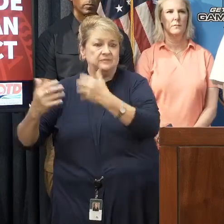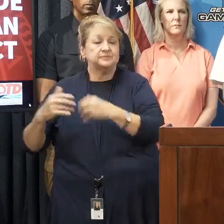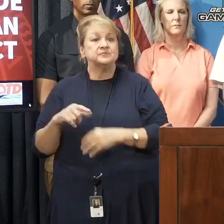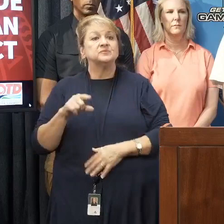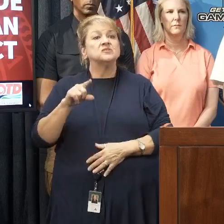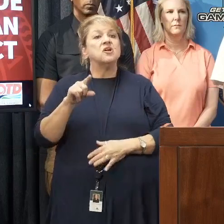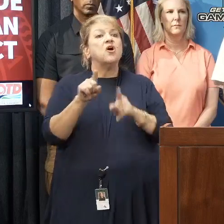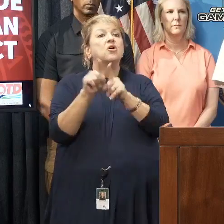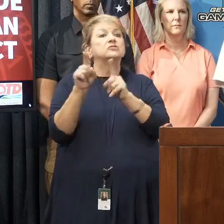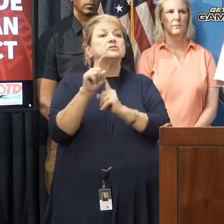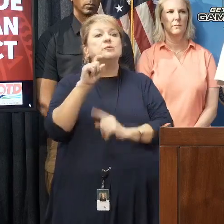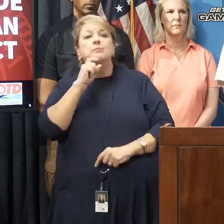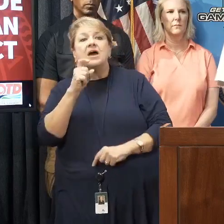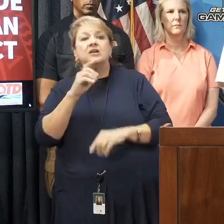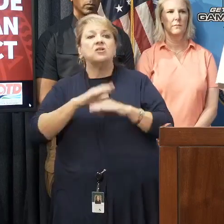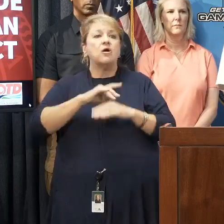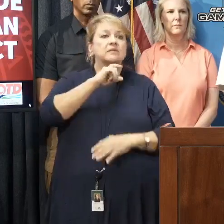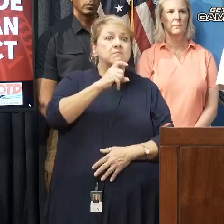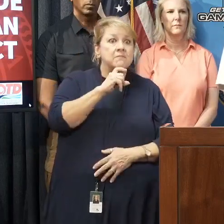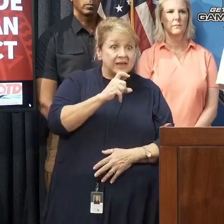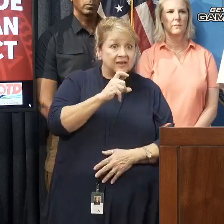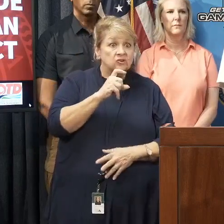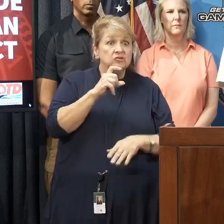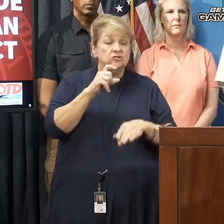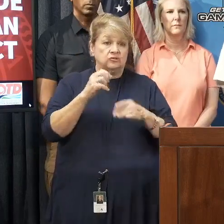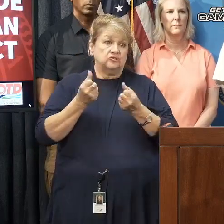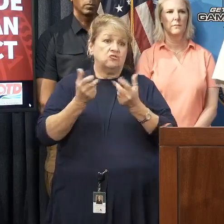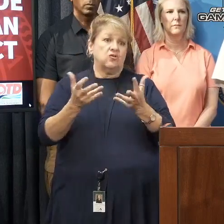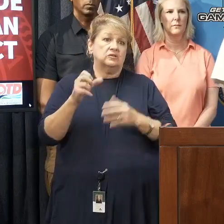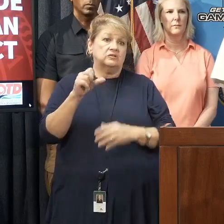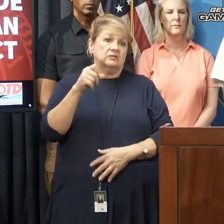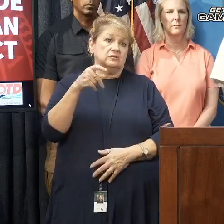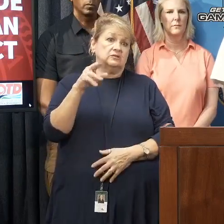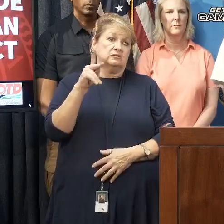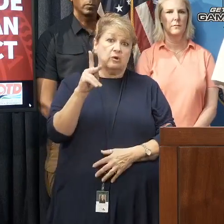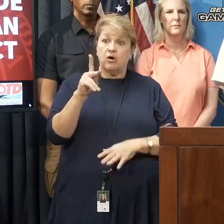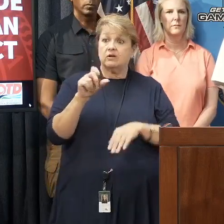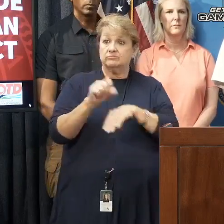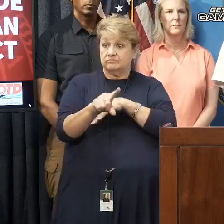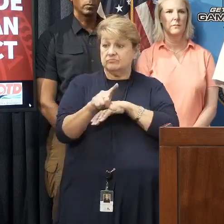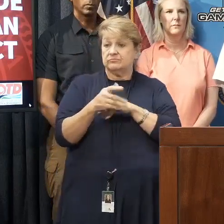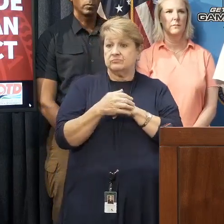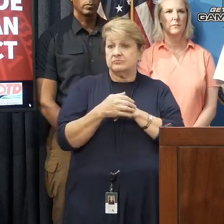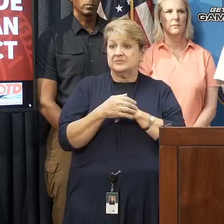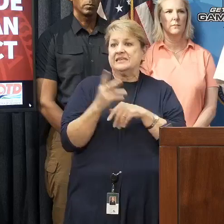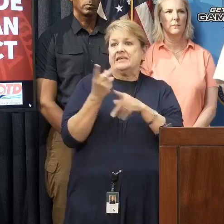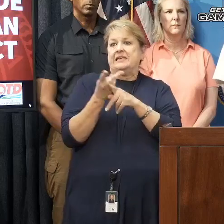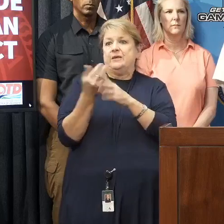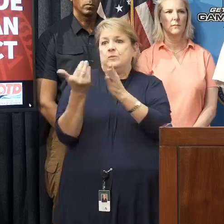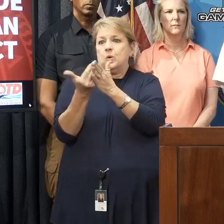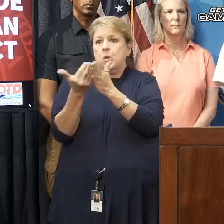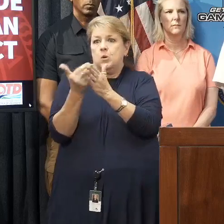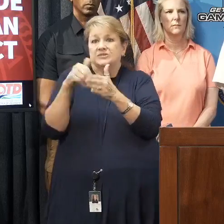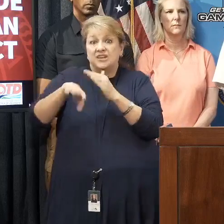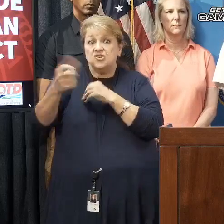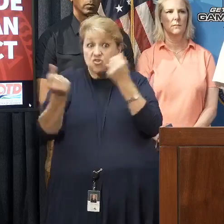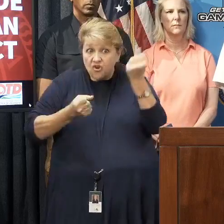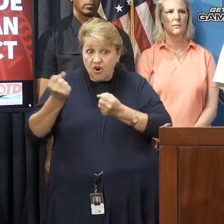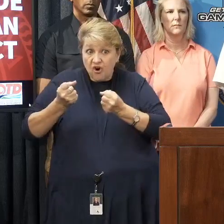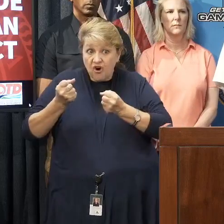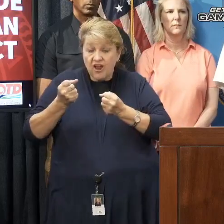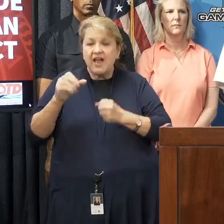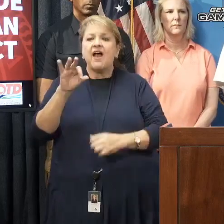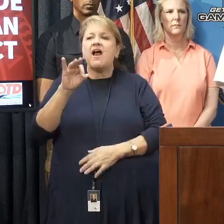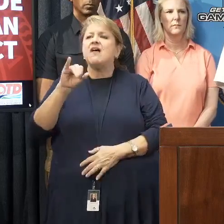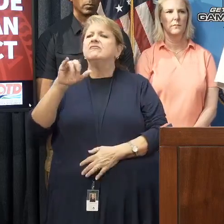contact, also creating sparks. It's also a good idea to keep a fire extinguisher in all of your vehicles and be familiar with how